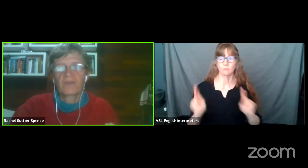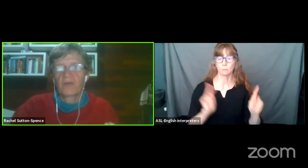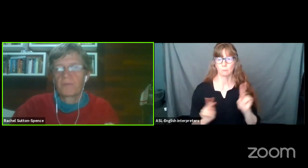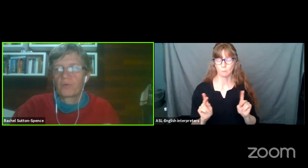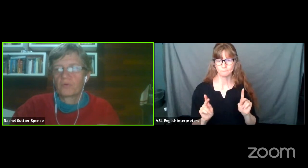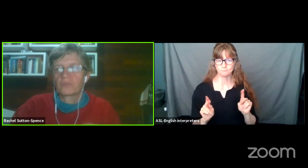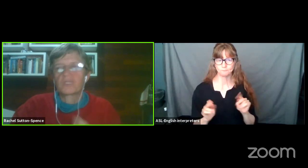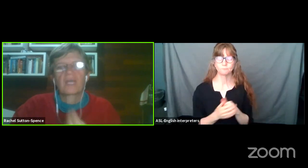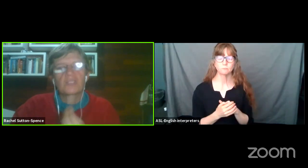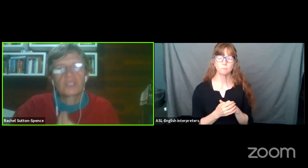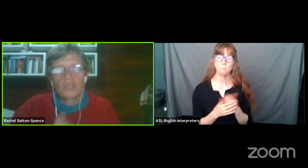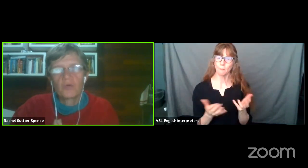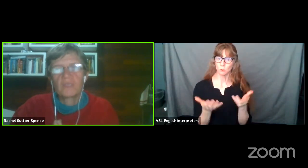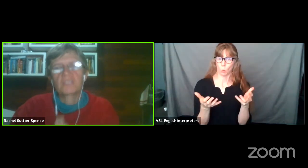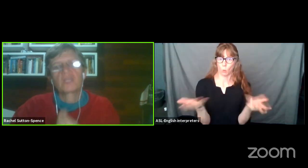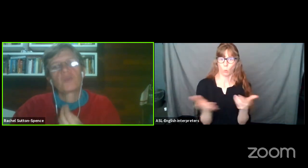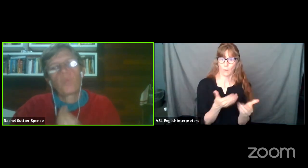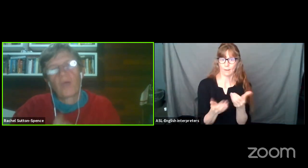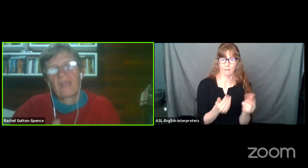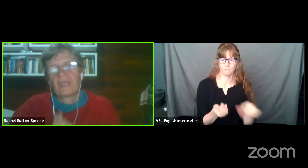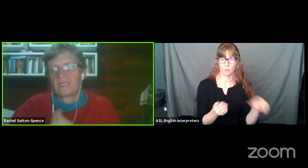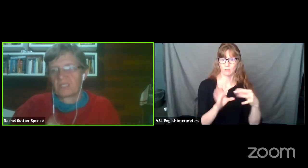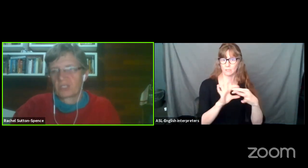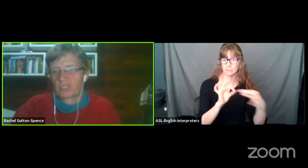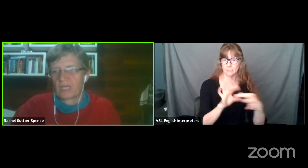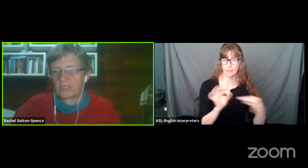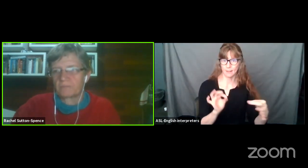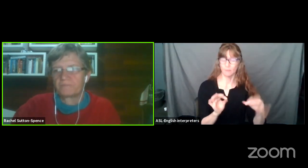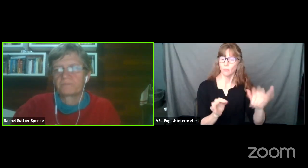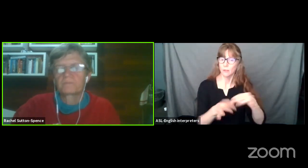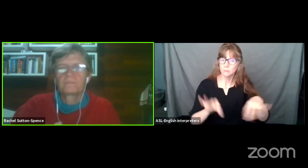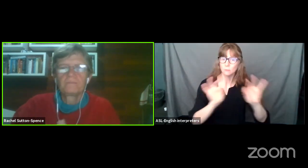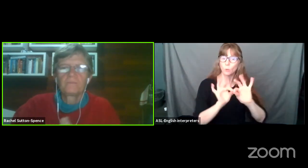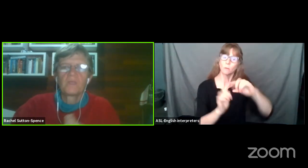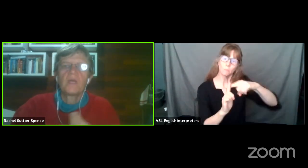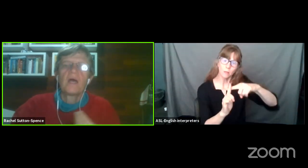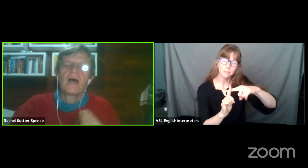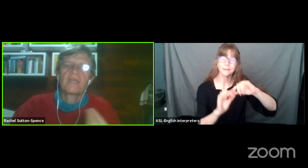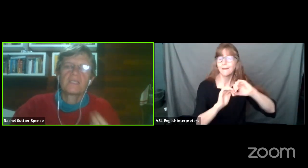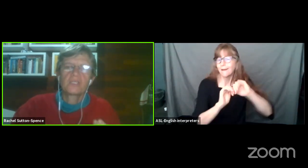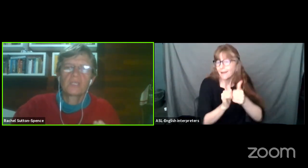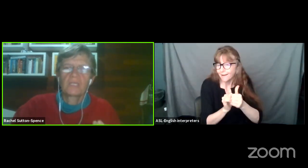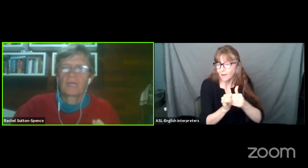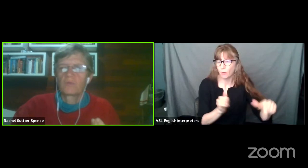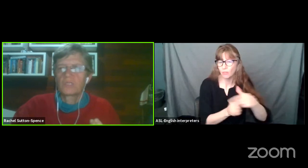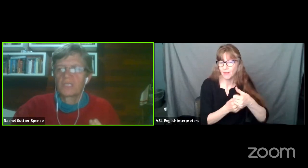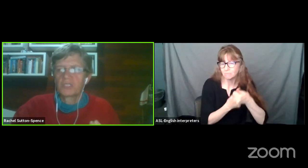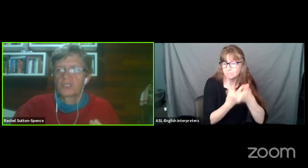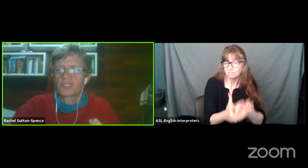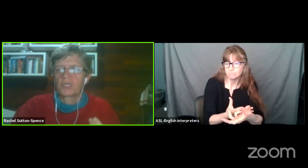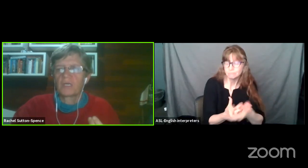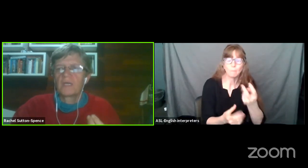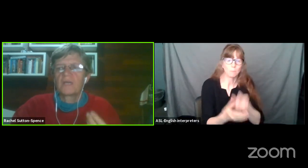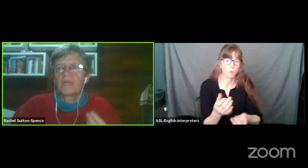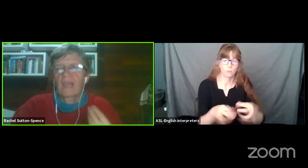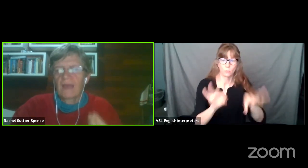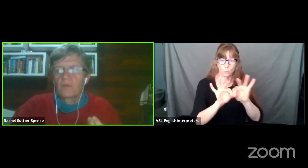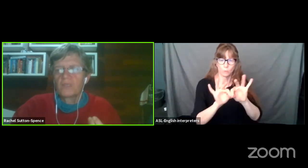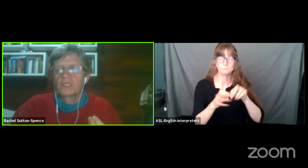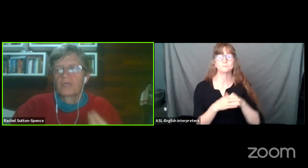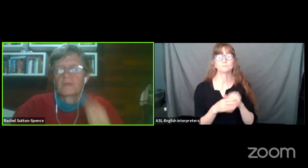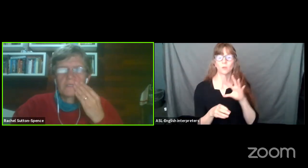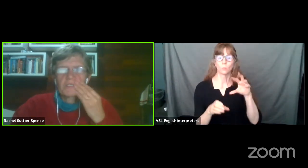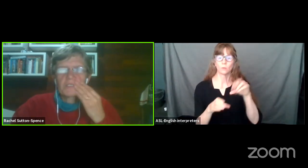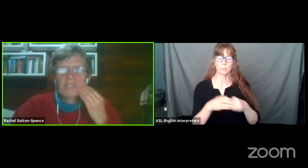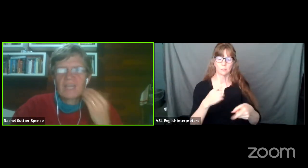is very important, and so is the way it is said. And in sign language literature, the